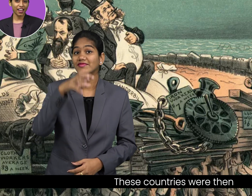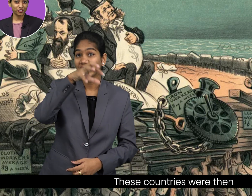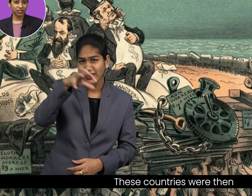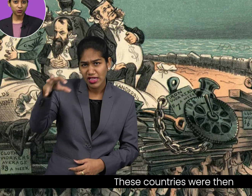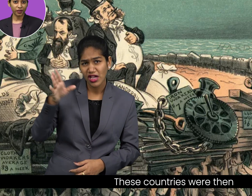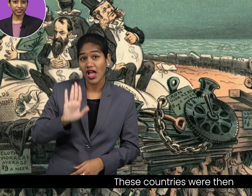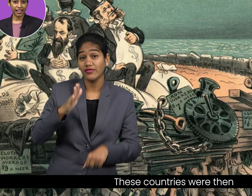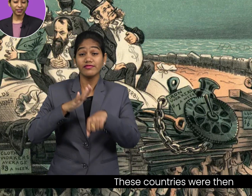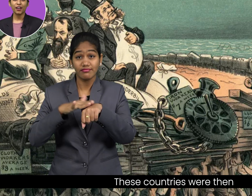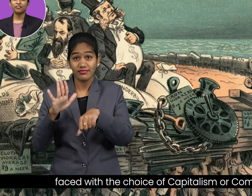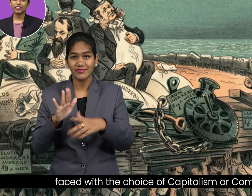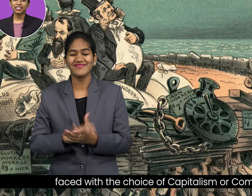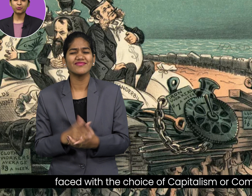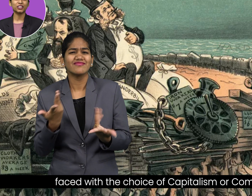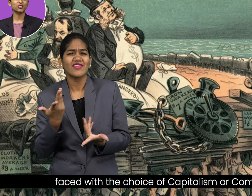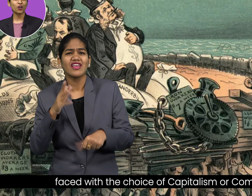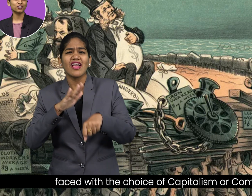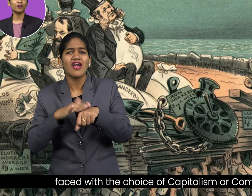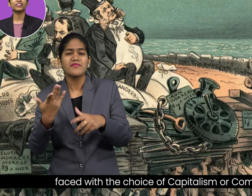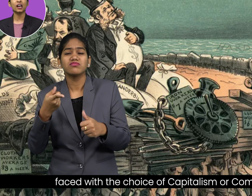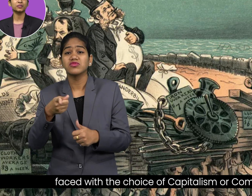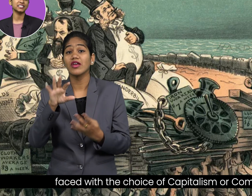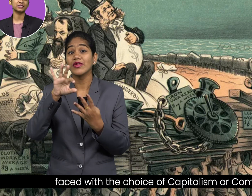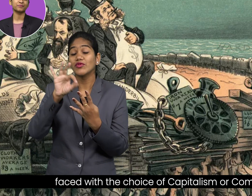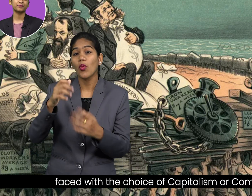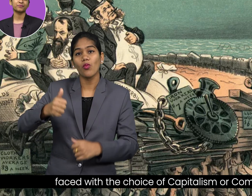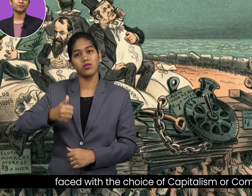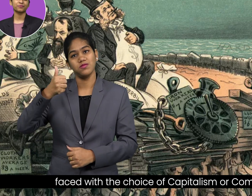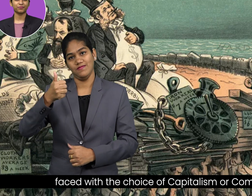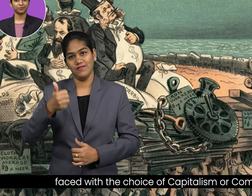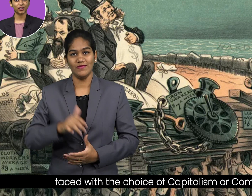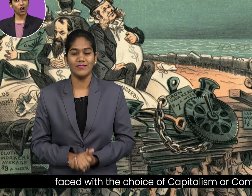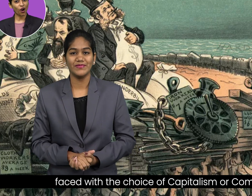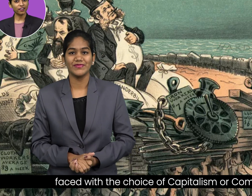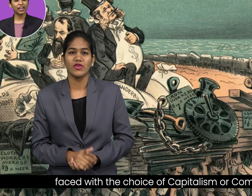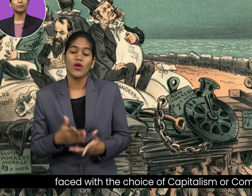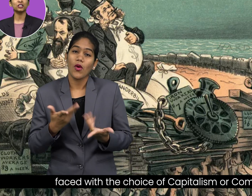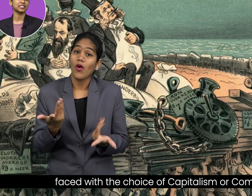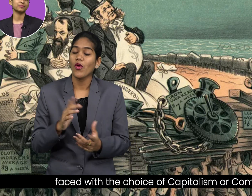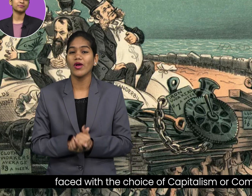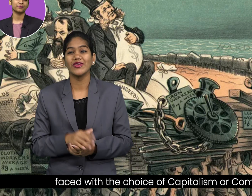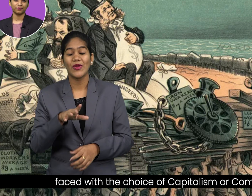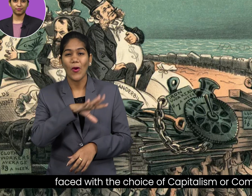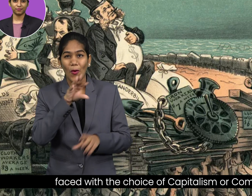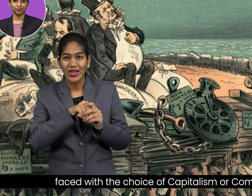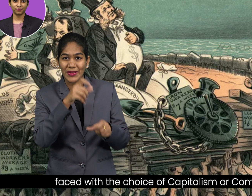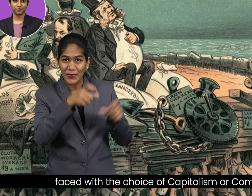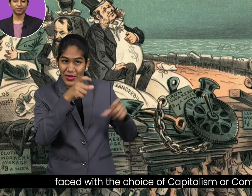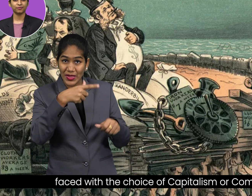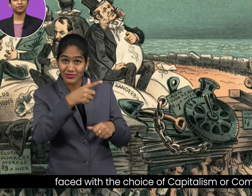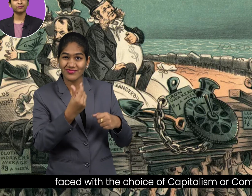These countries were then faced with the choice of capitalism or communism.